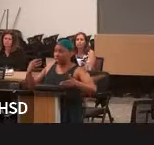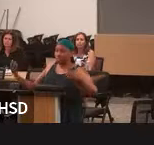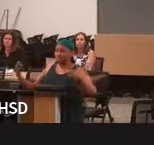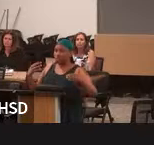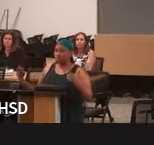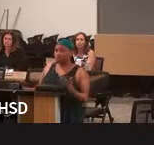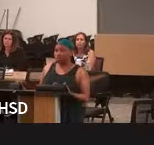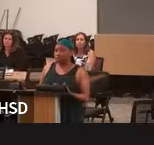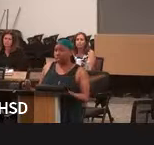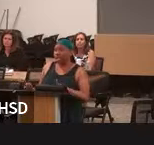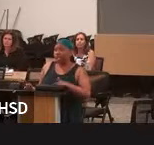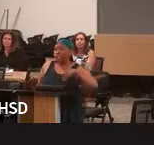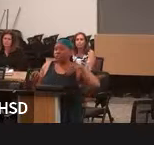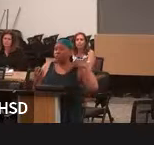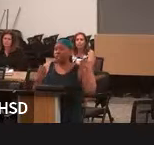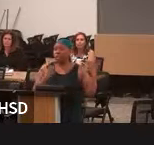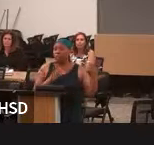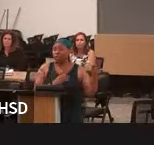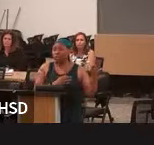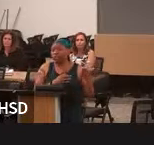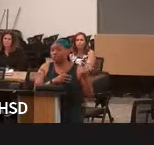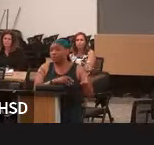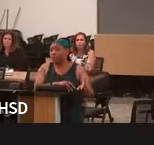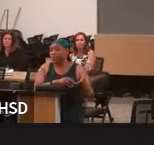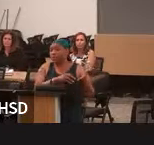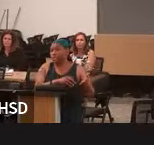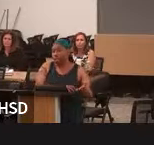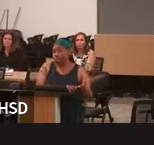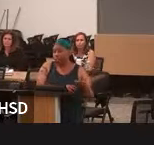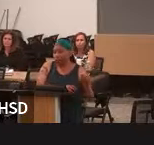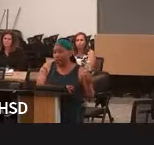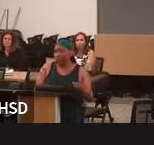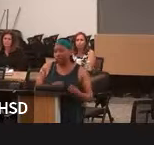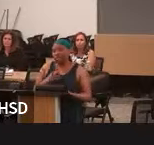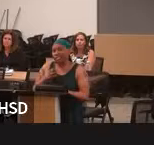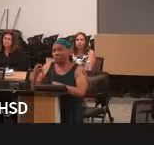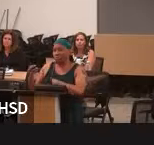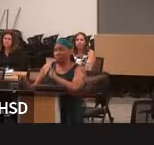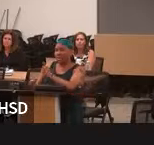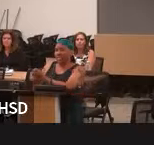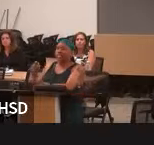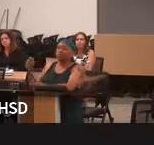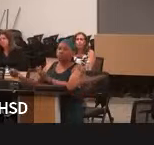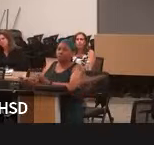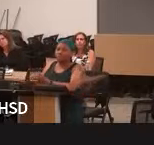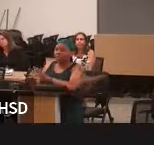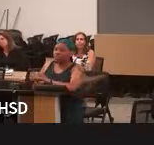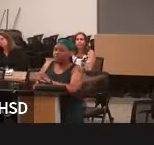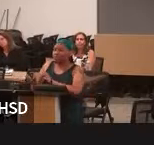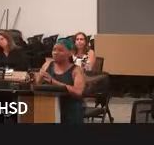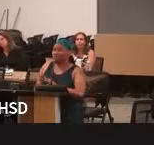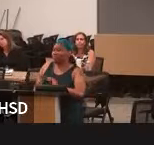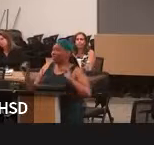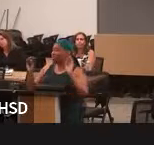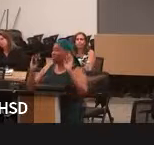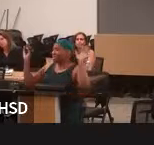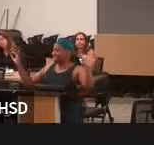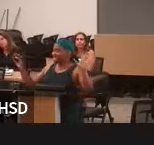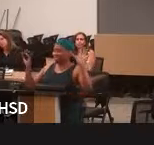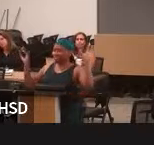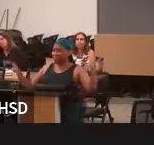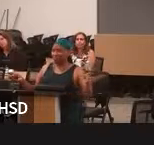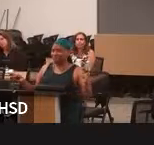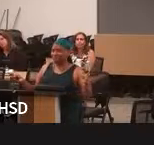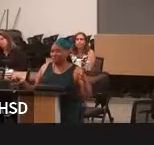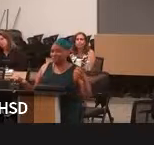November, kind of in the middle of the school year, something in the new year in January, something for Black History Month. So I just put